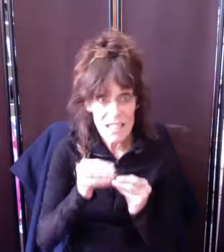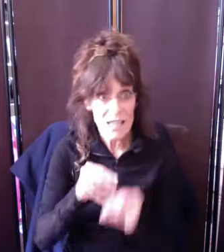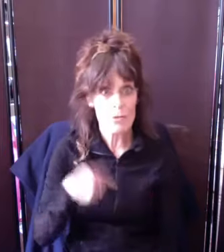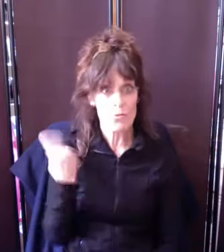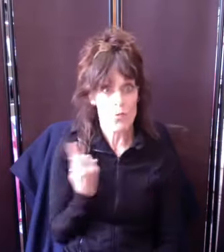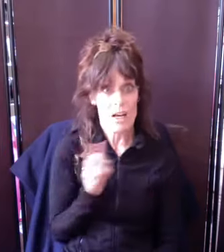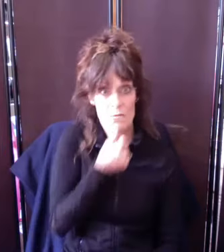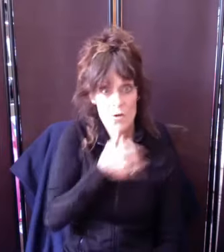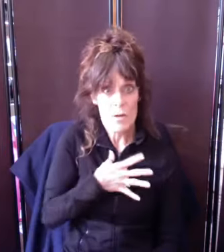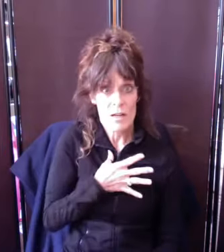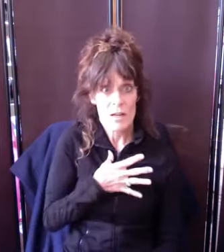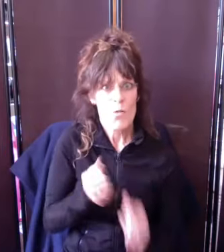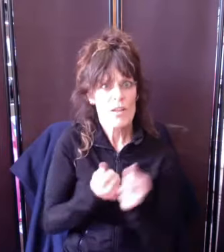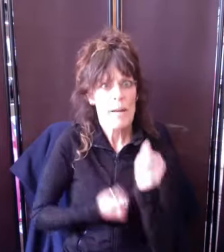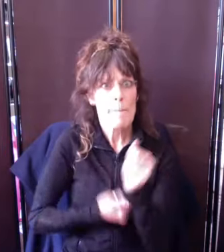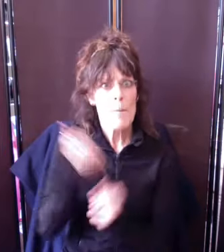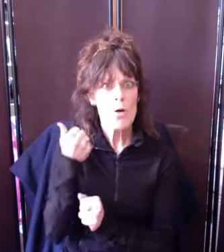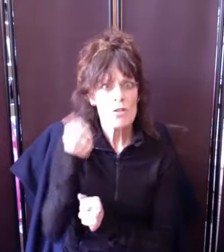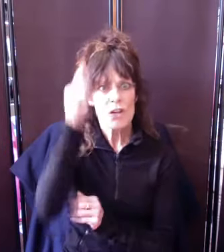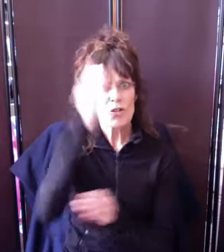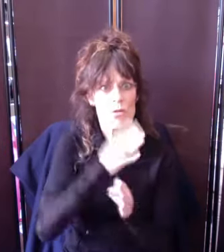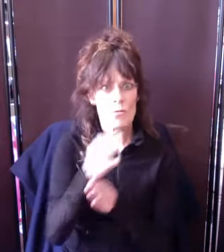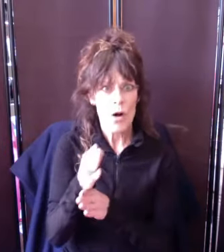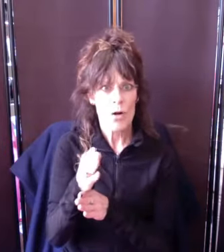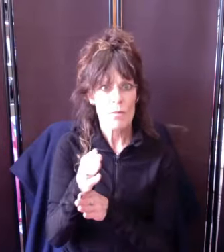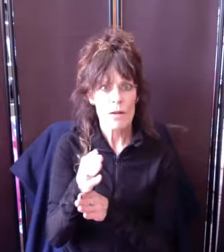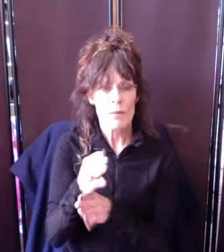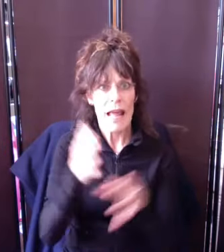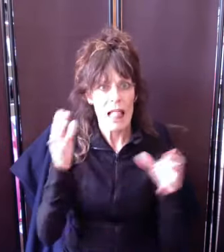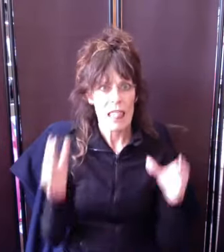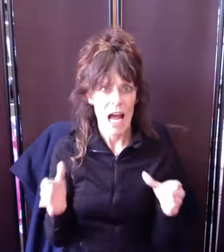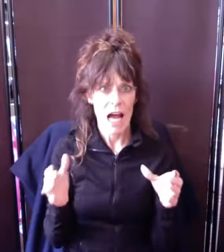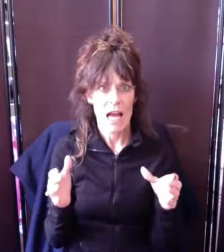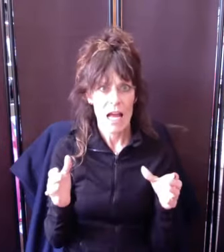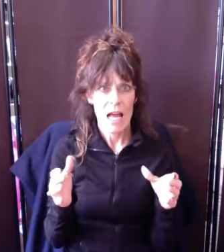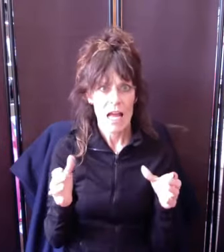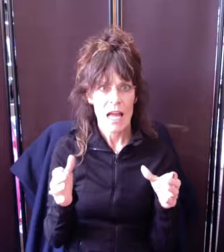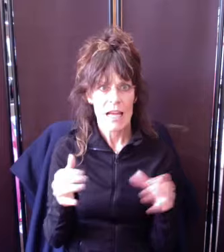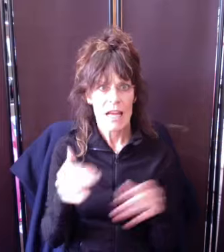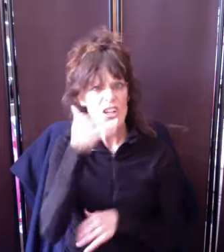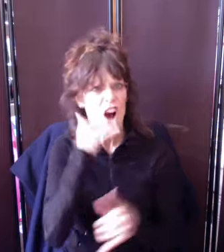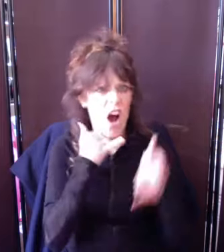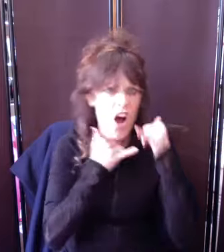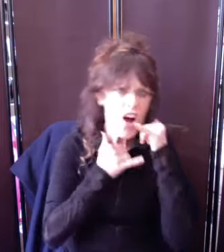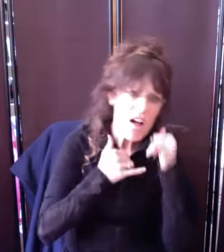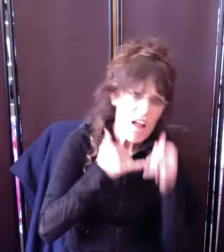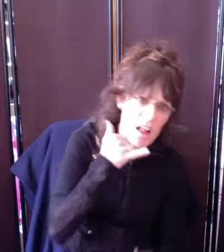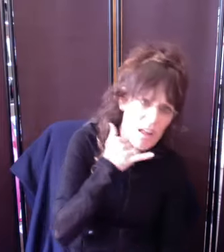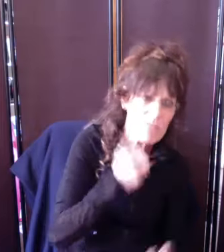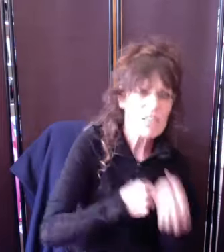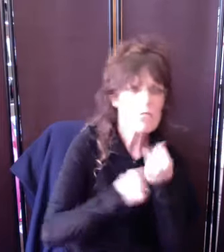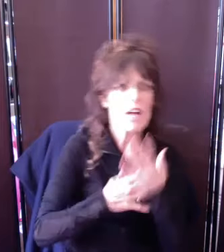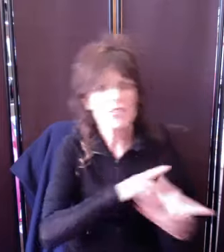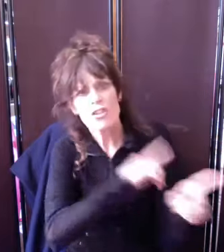there with most sobriety by a lot. And I've been calling my sponsor, and I feel, I've been going to meetings, and I haven't found the meetings that are